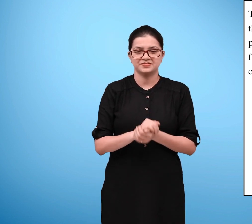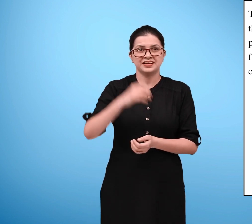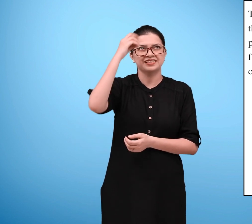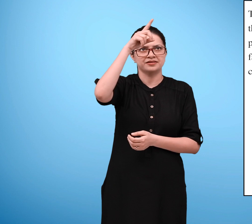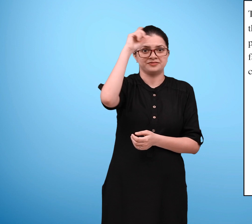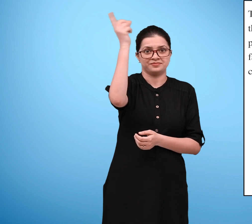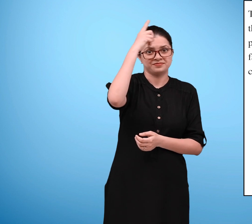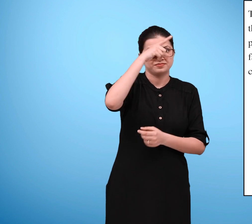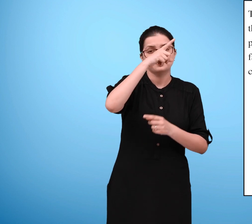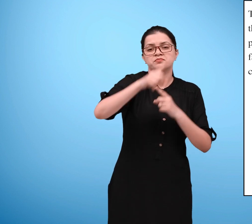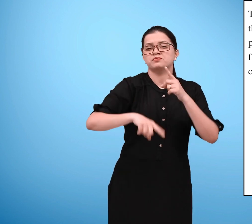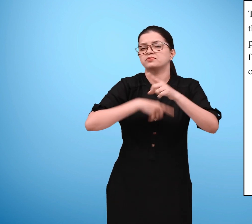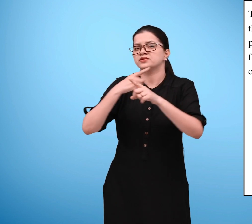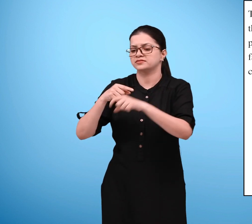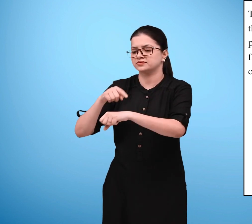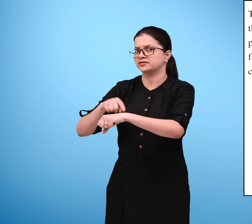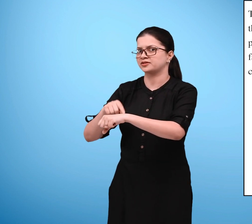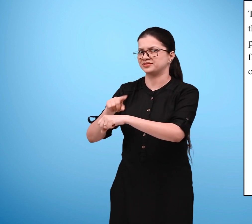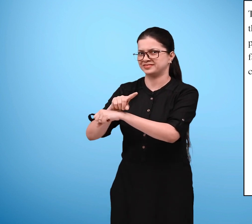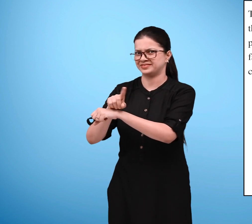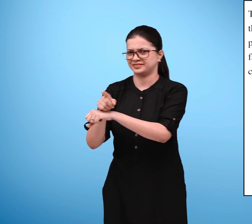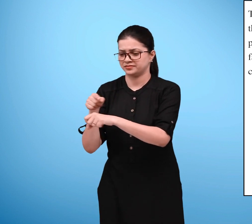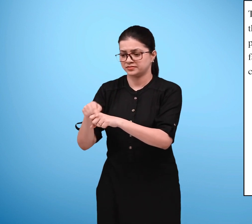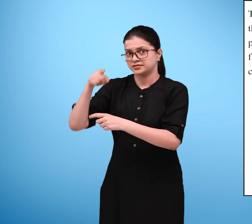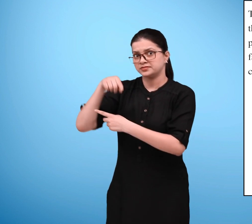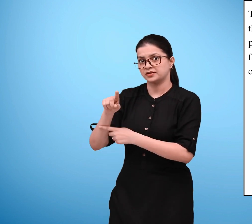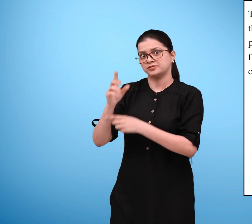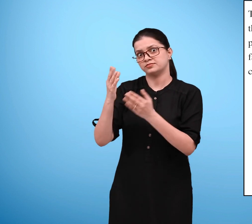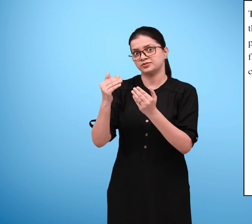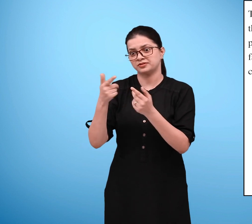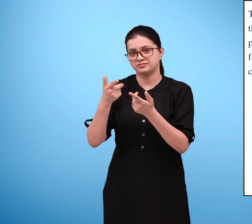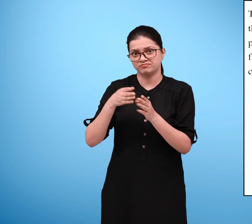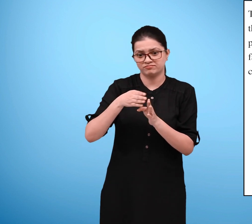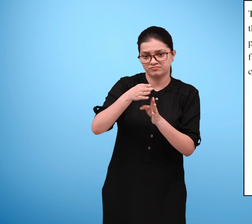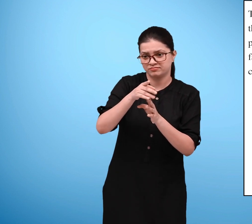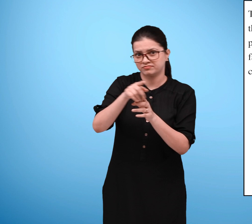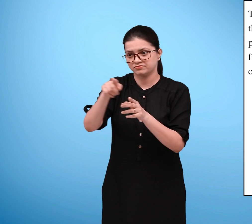The electric fan or the clock by themselves are not moving from one place to another.